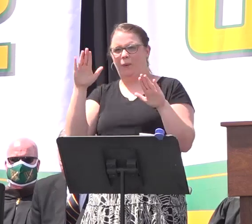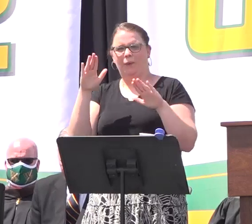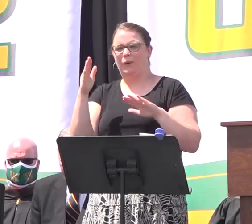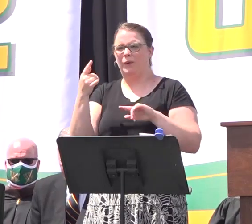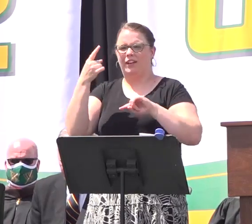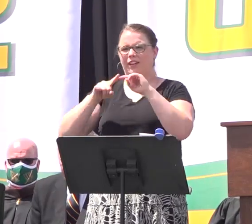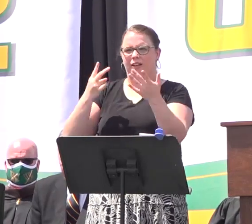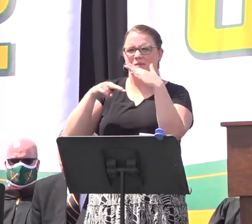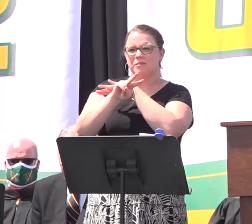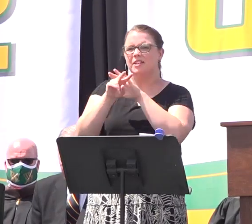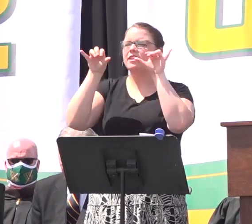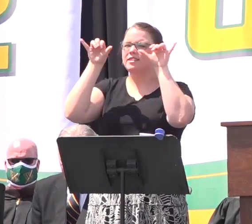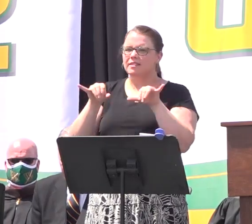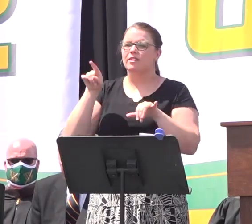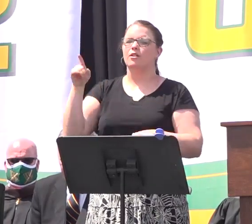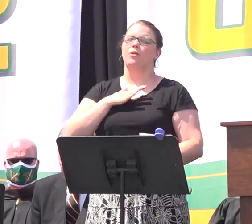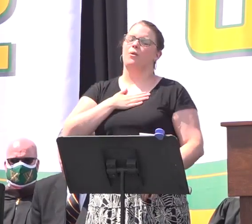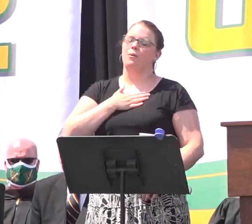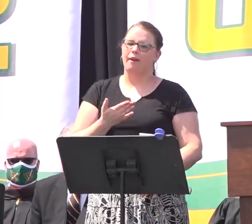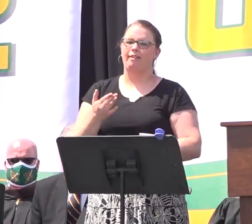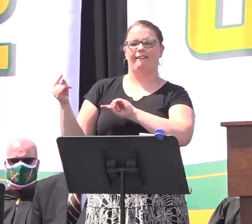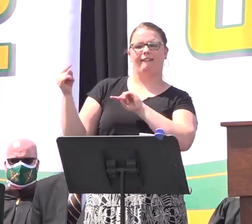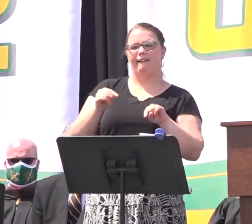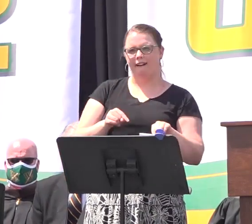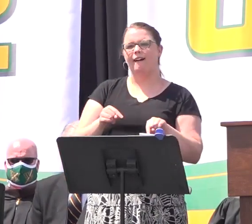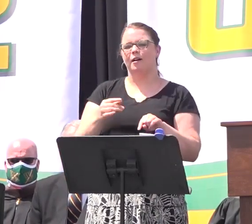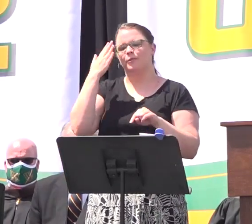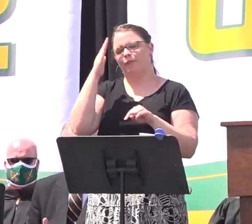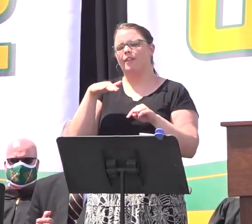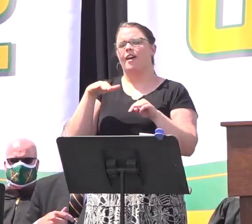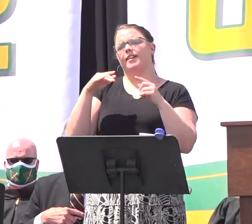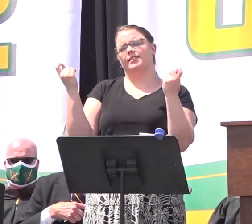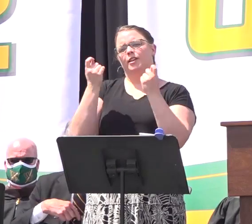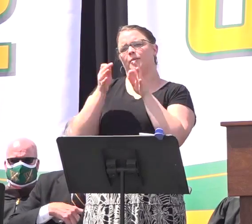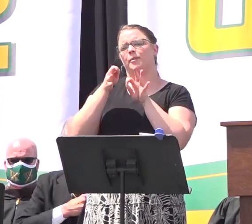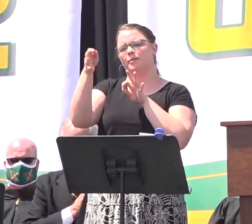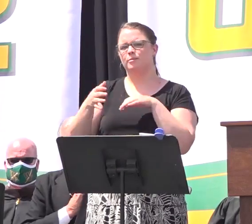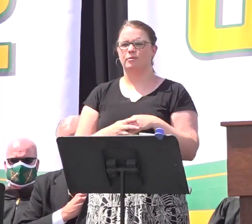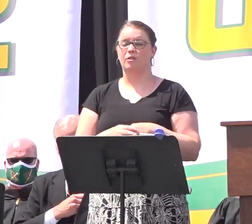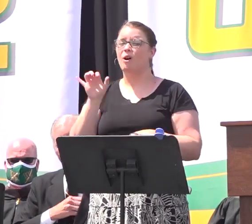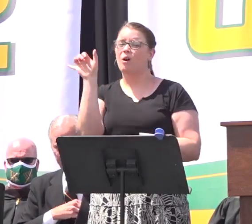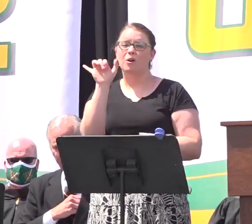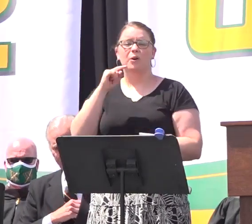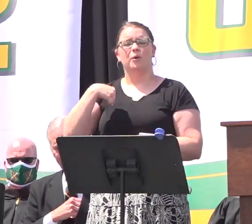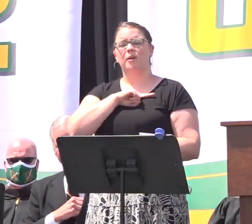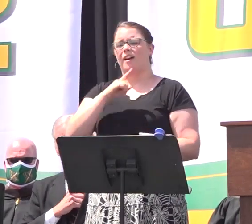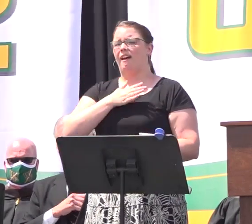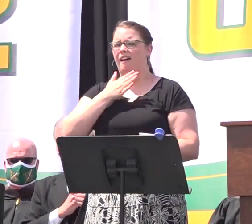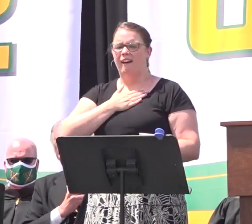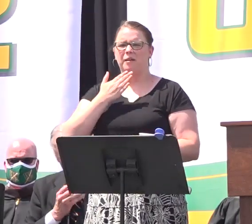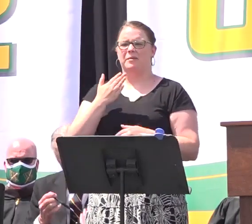to be here today. We are thankful for being able to have this ceremony under these difficult and